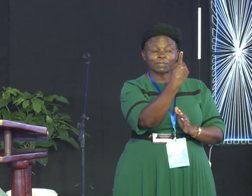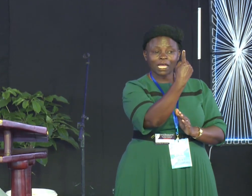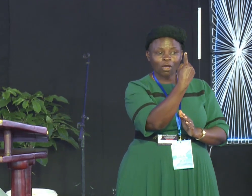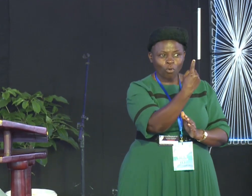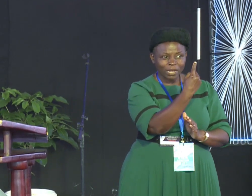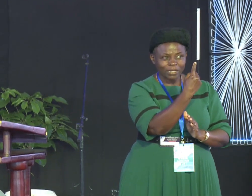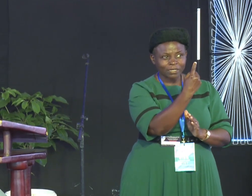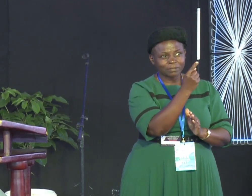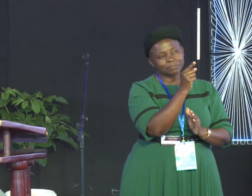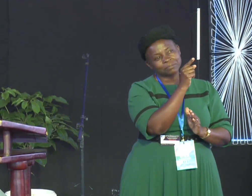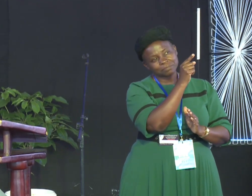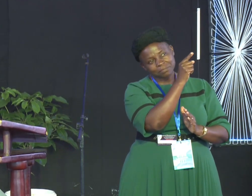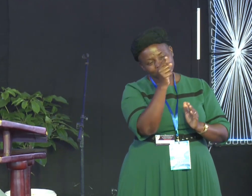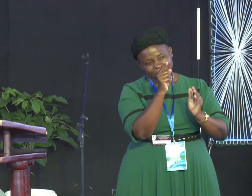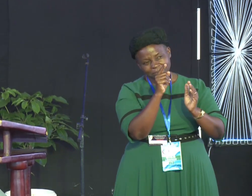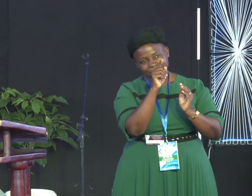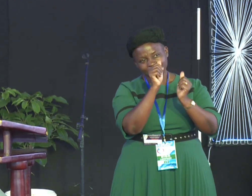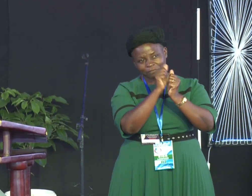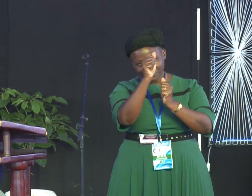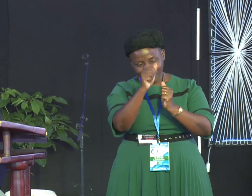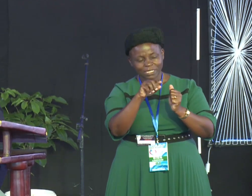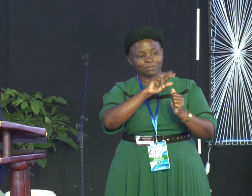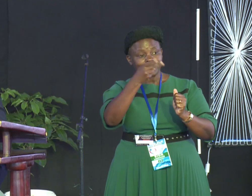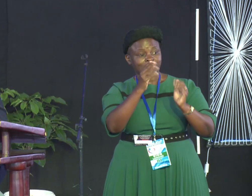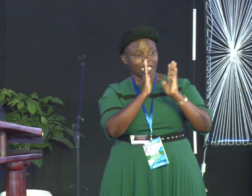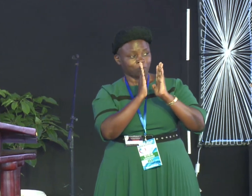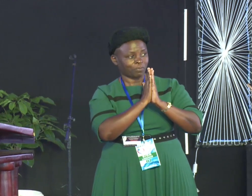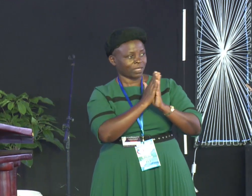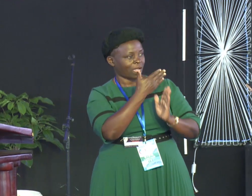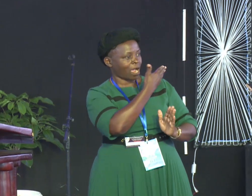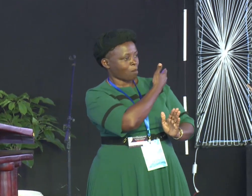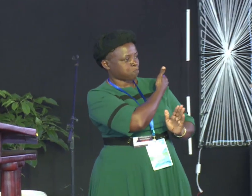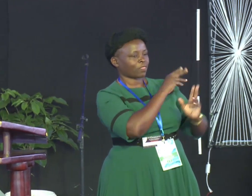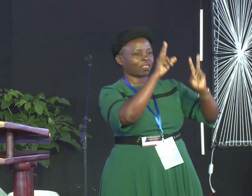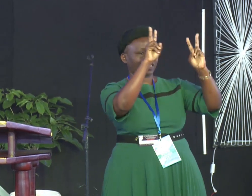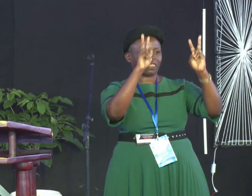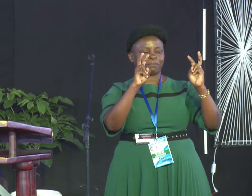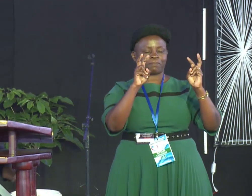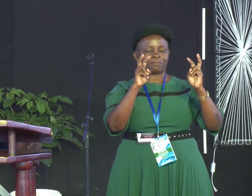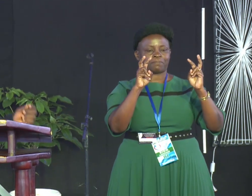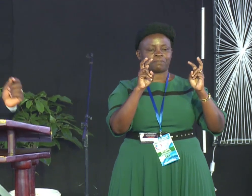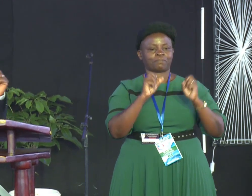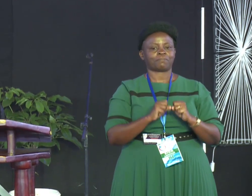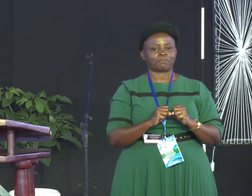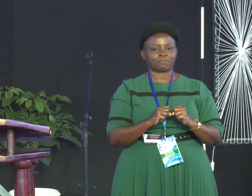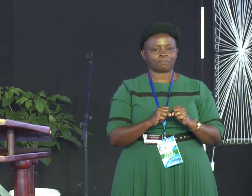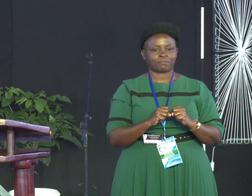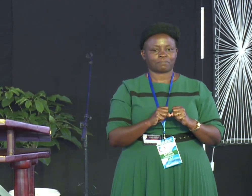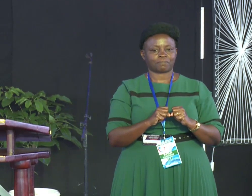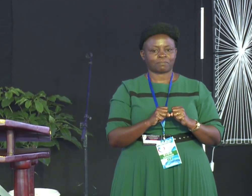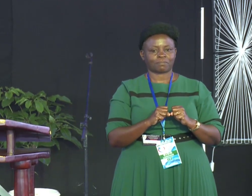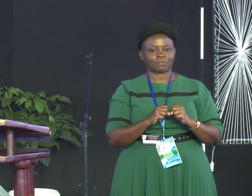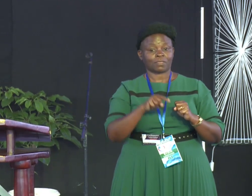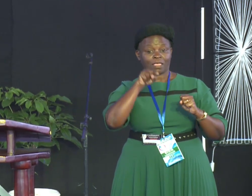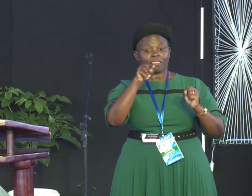lw'ekkumi n'ettaano esala ey'okubiri eno gye tulina wano. This chapter has two prayers. The first prayer is in chapter